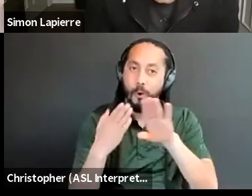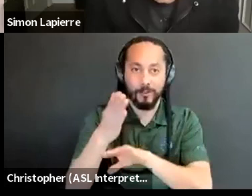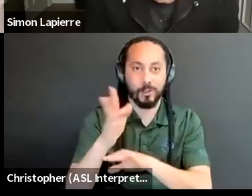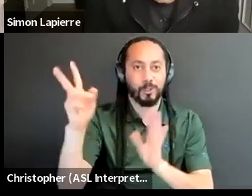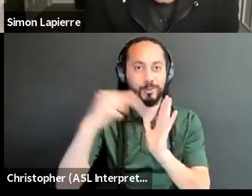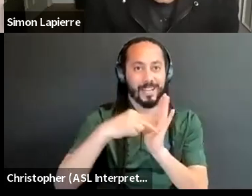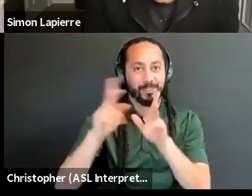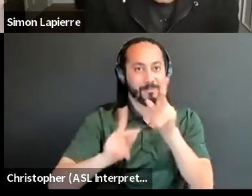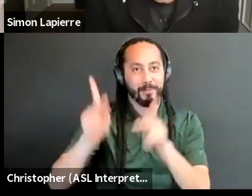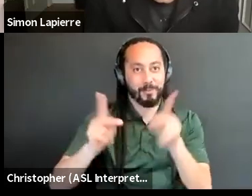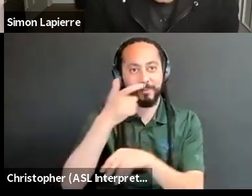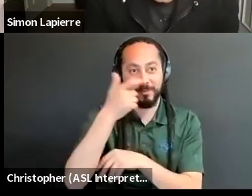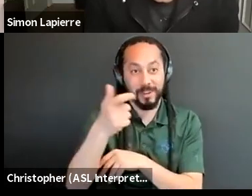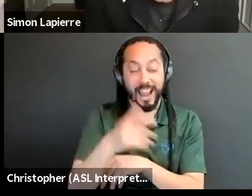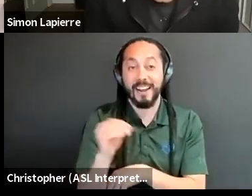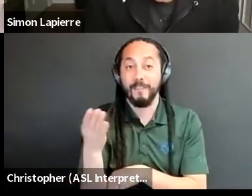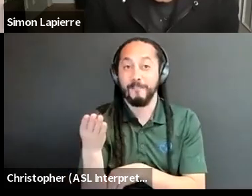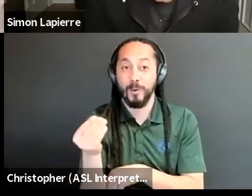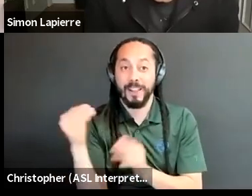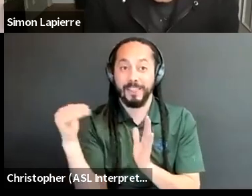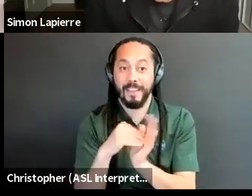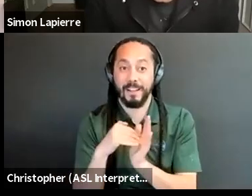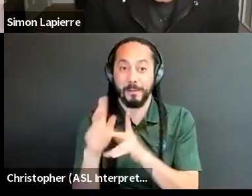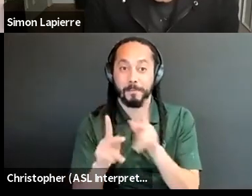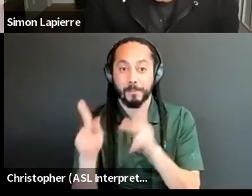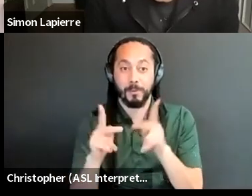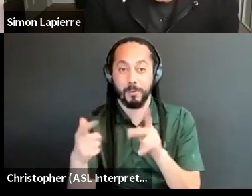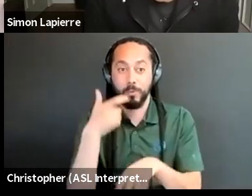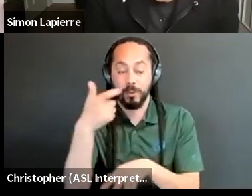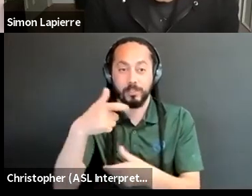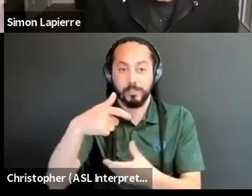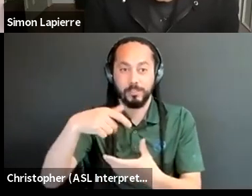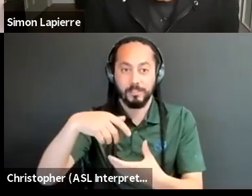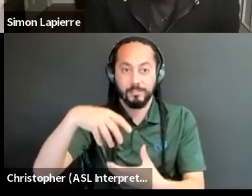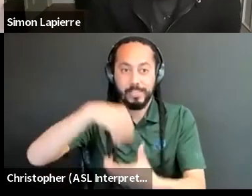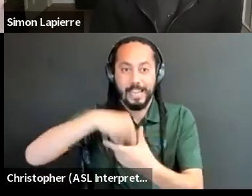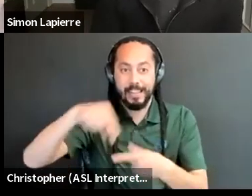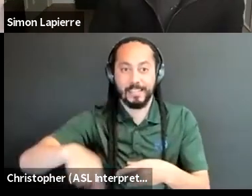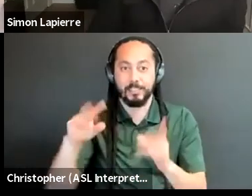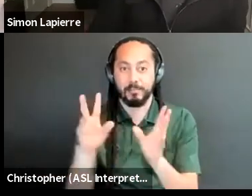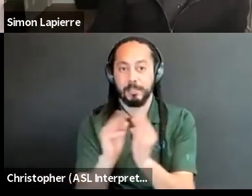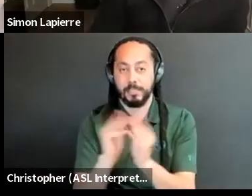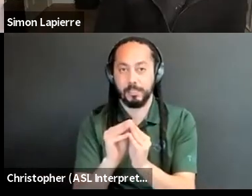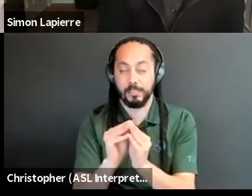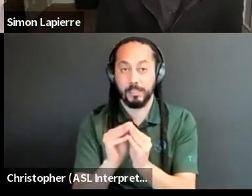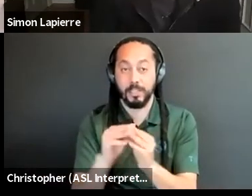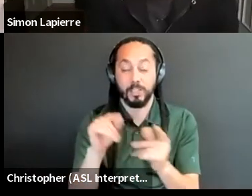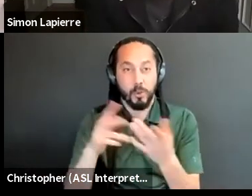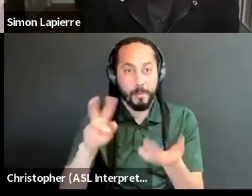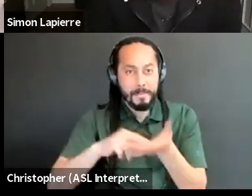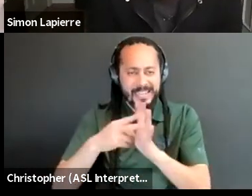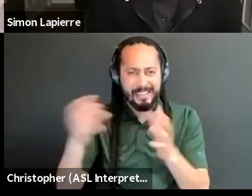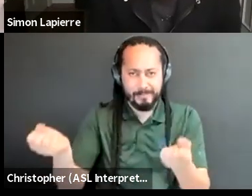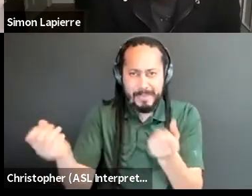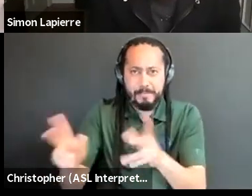and 14,000 people participated in the webinar. So it speaks to the importance of the research that you're